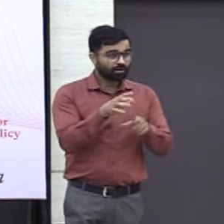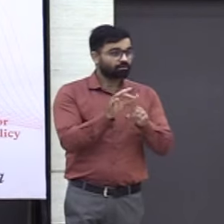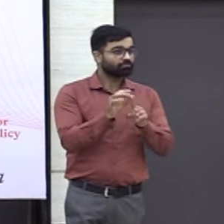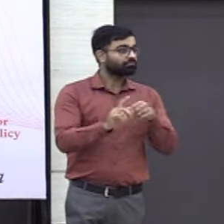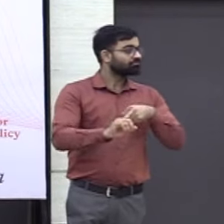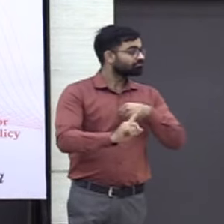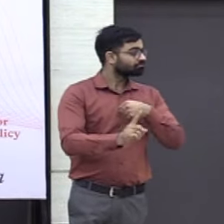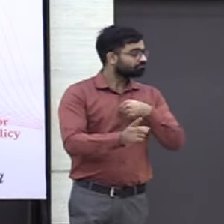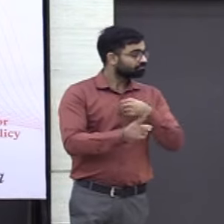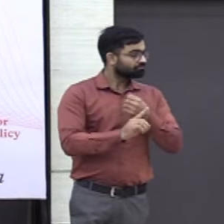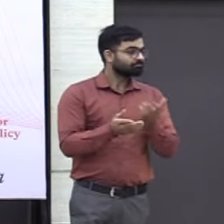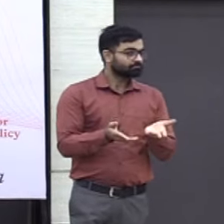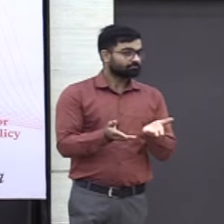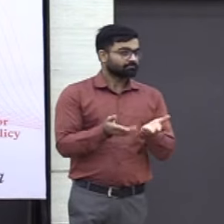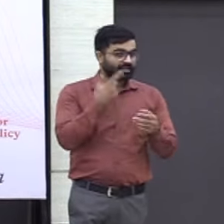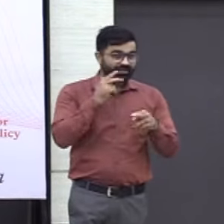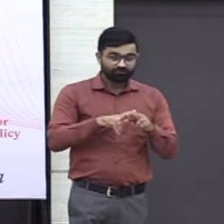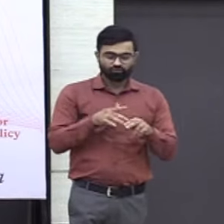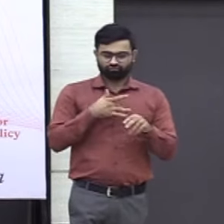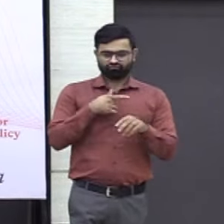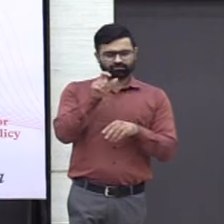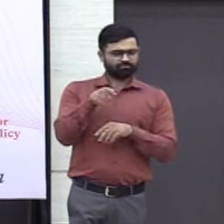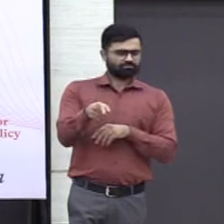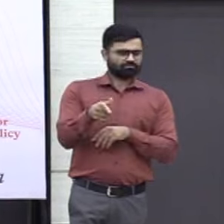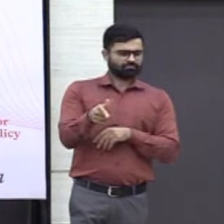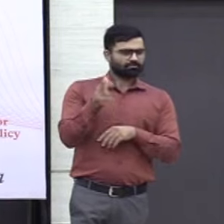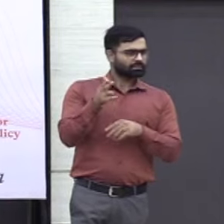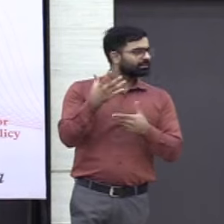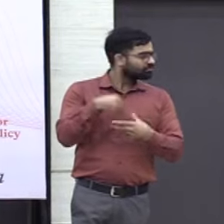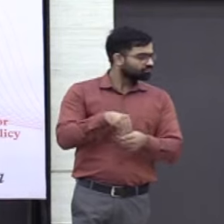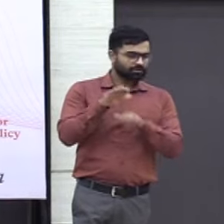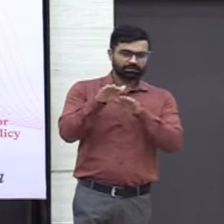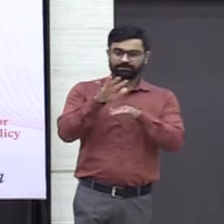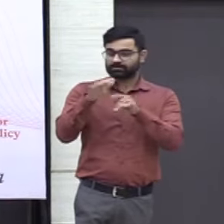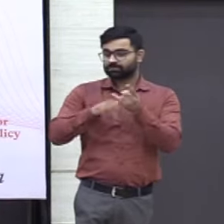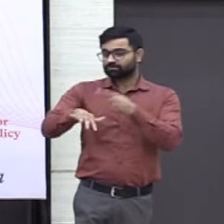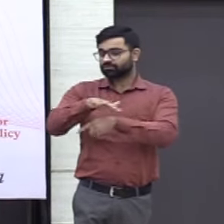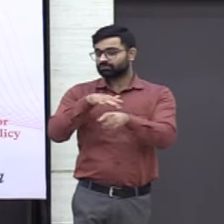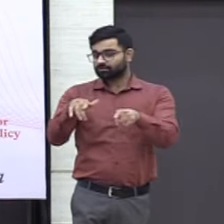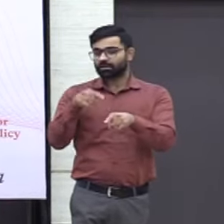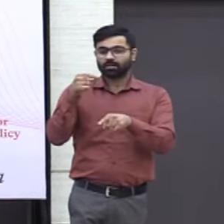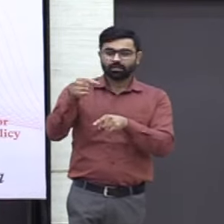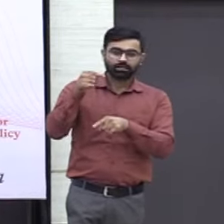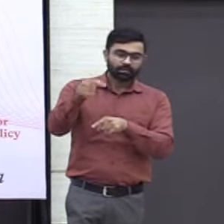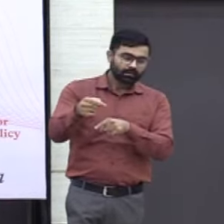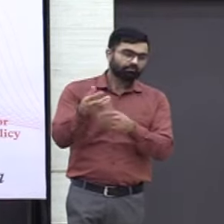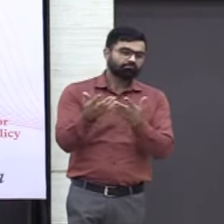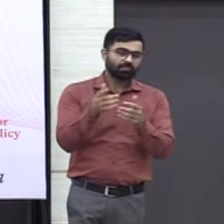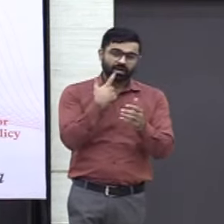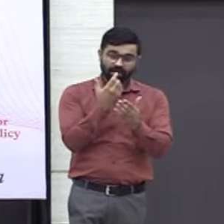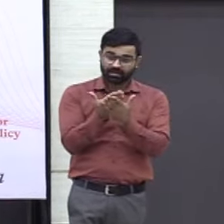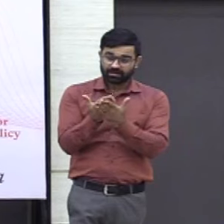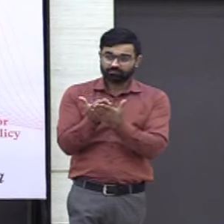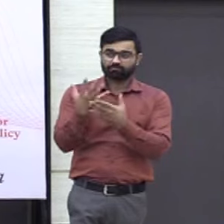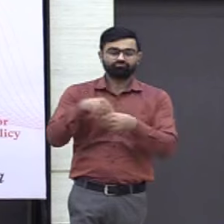the punishment, right? If you kill somebody, you can, depending on circumstances, in the rarest of rare cases, be